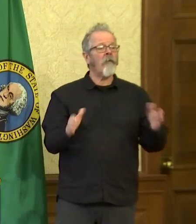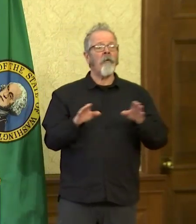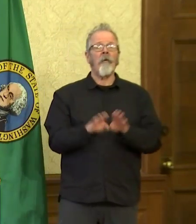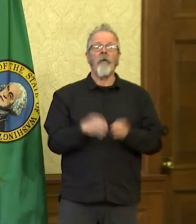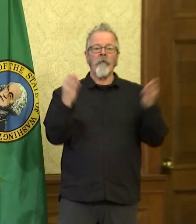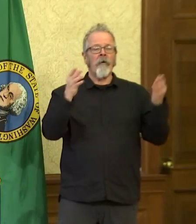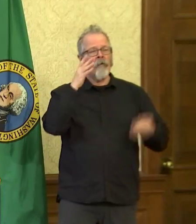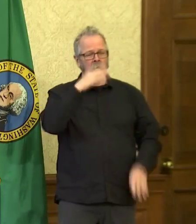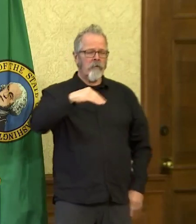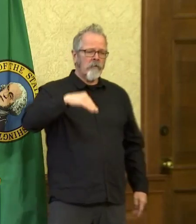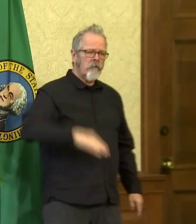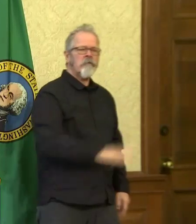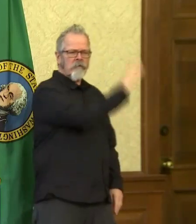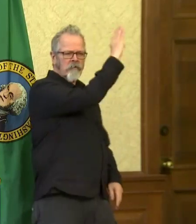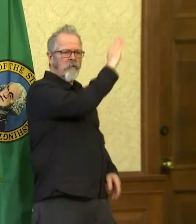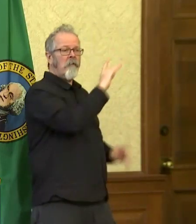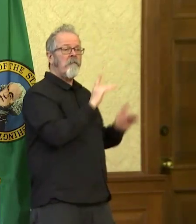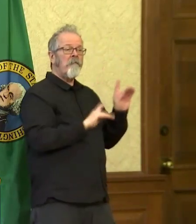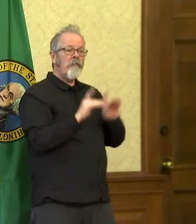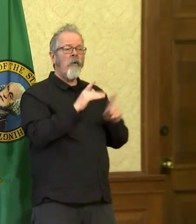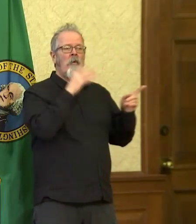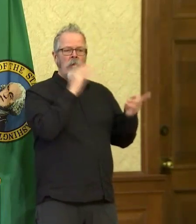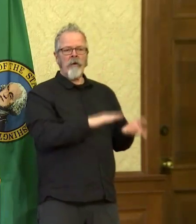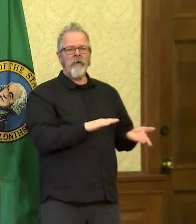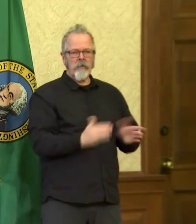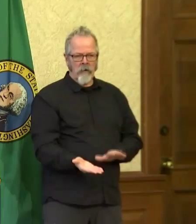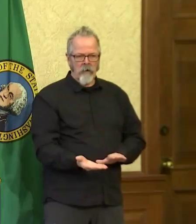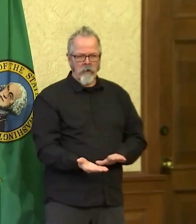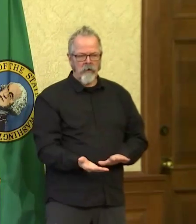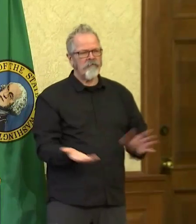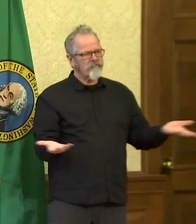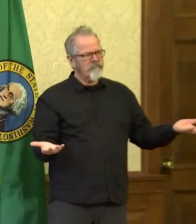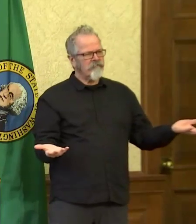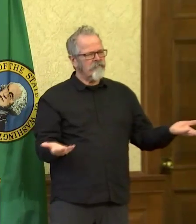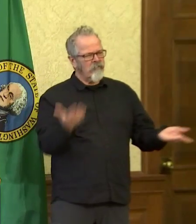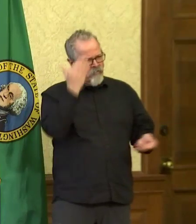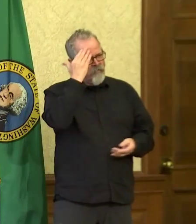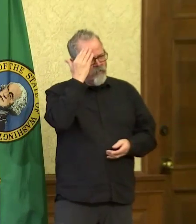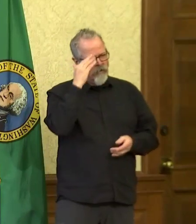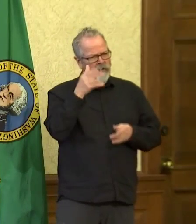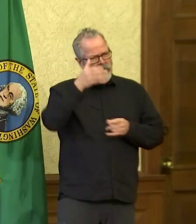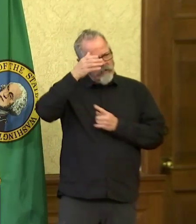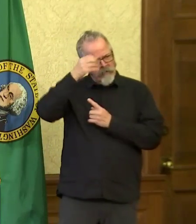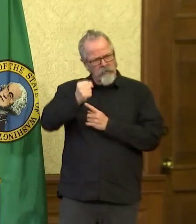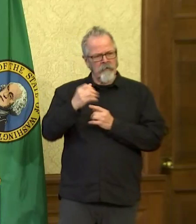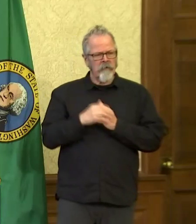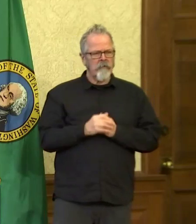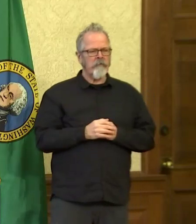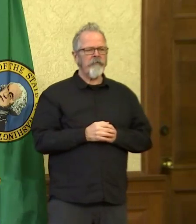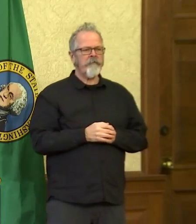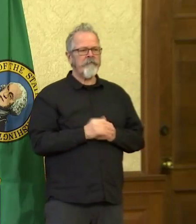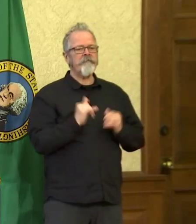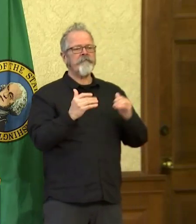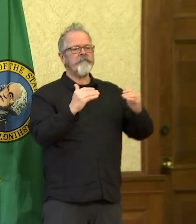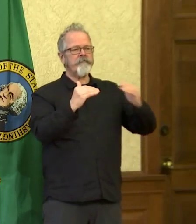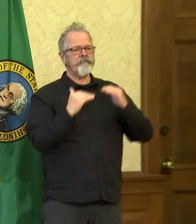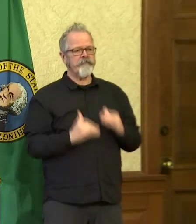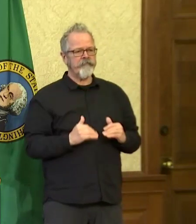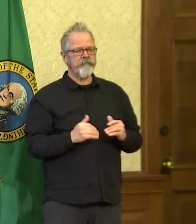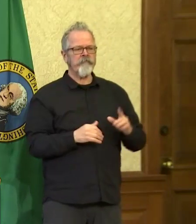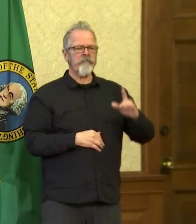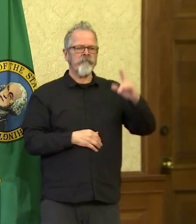Governor, you were talking about people chomping at the bit. Construction, hospitals, outdoor recreation. Who up in the